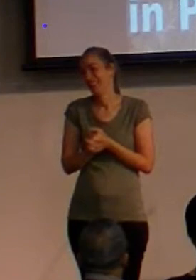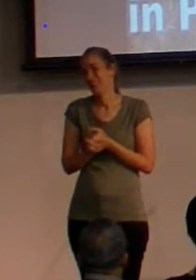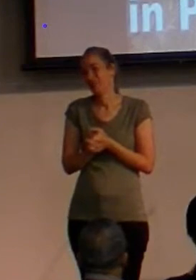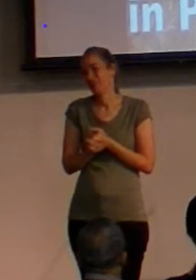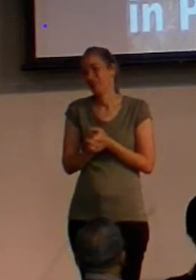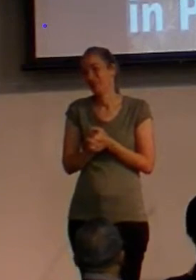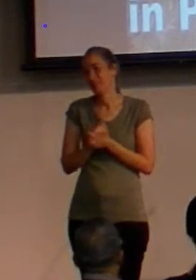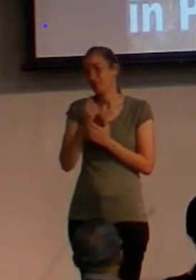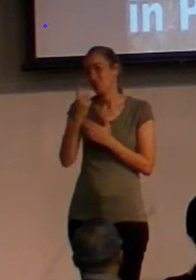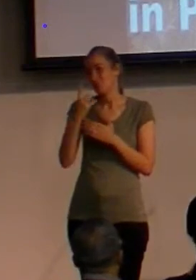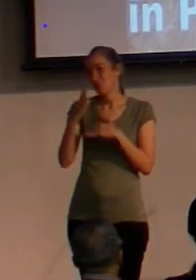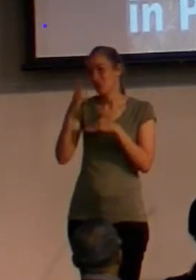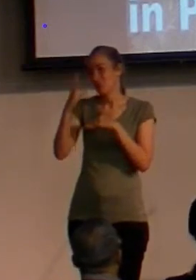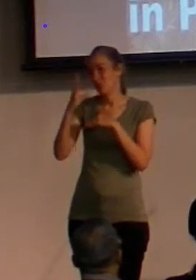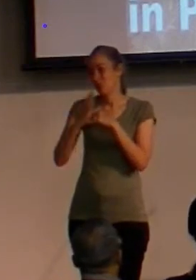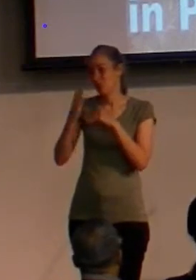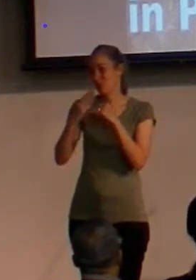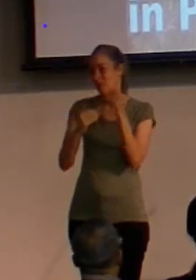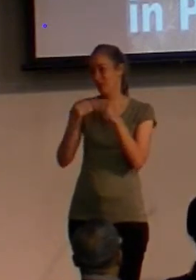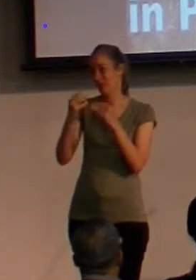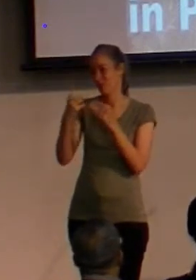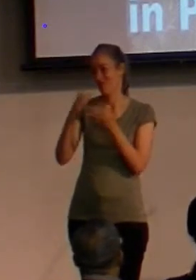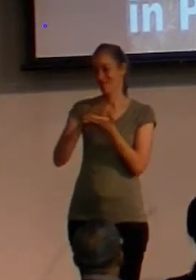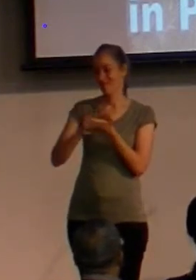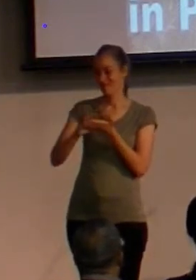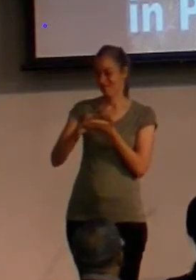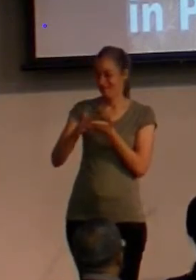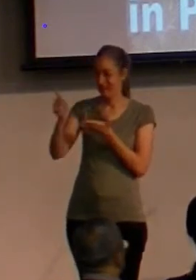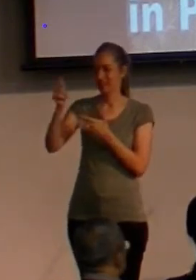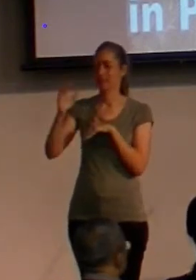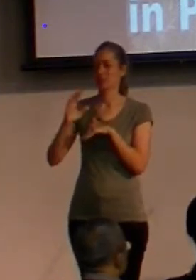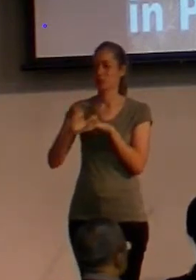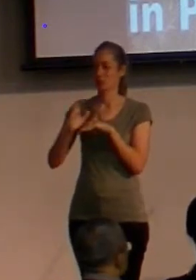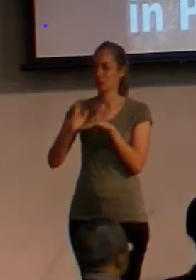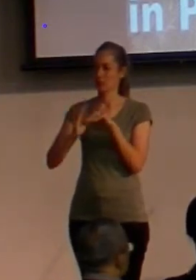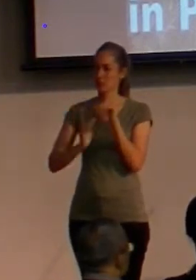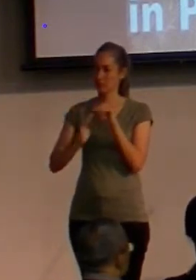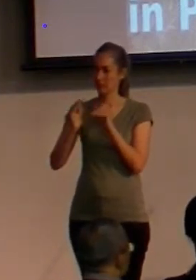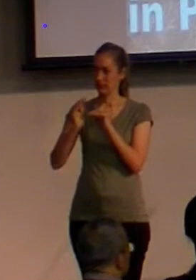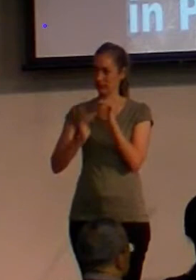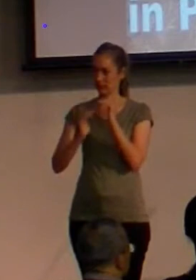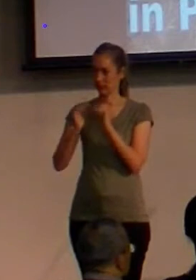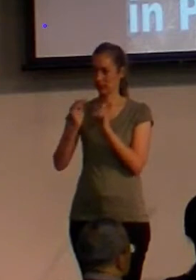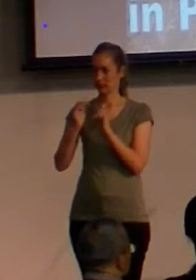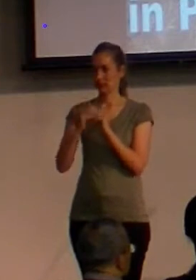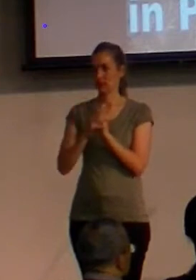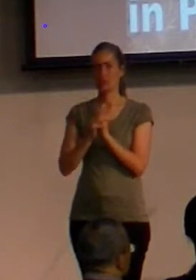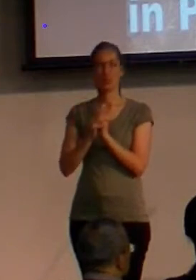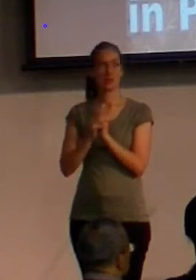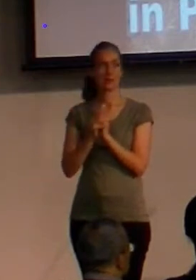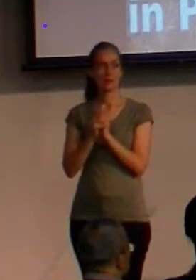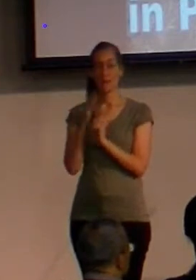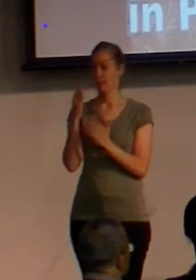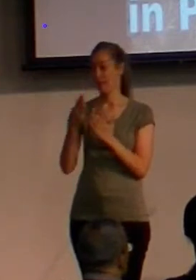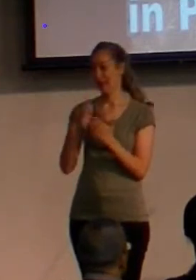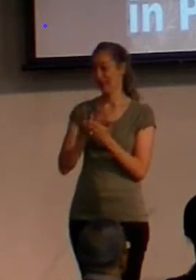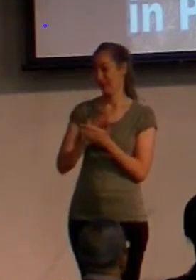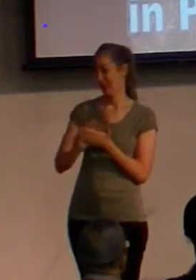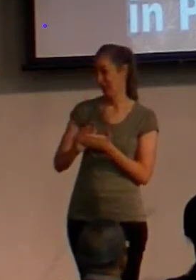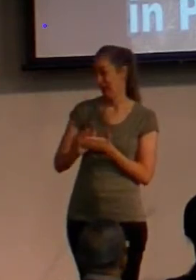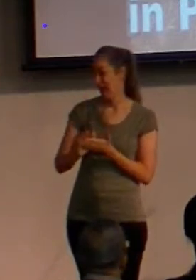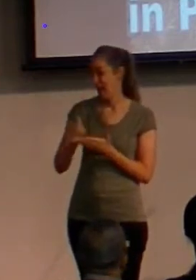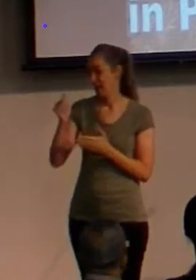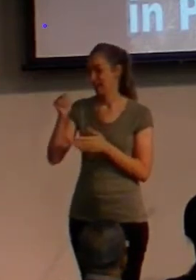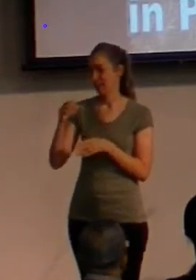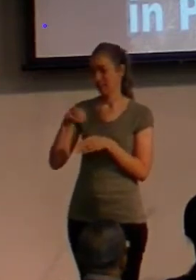here's one of the church buildings, one of the nicest church buildings too. In fact, it's probably the nicest church building in